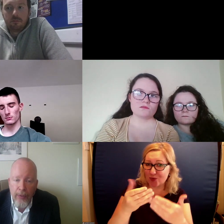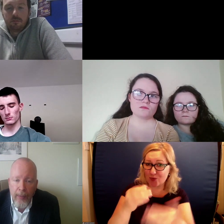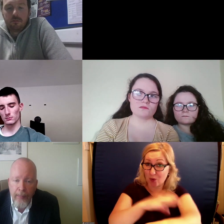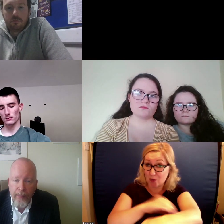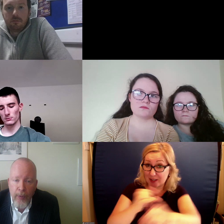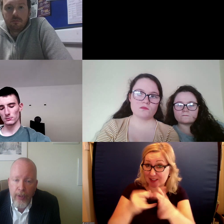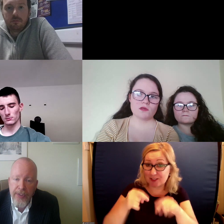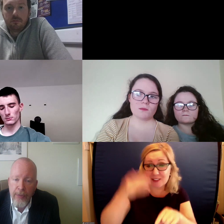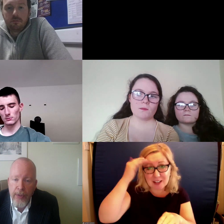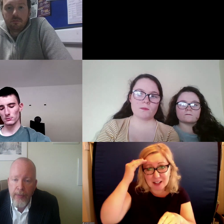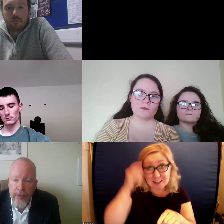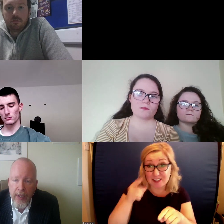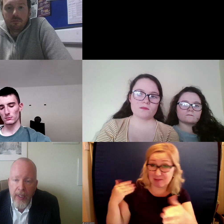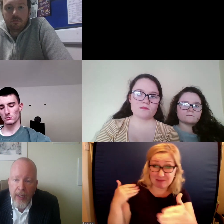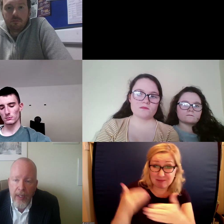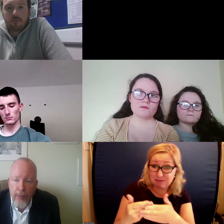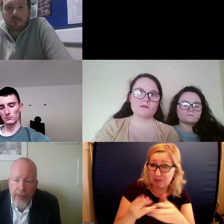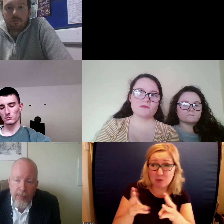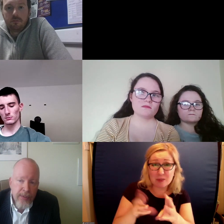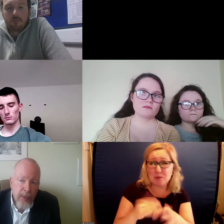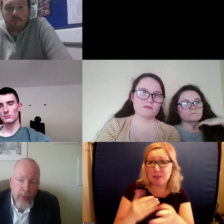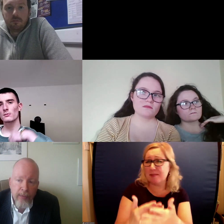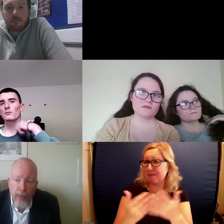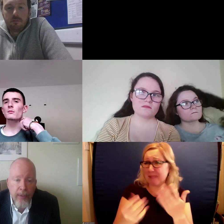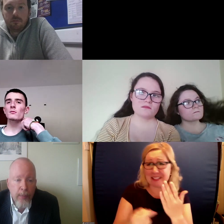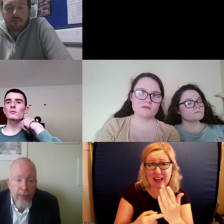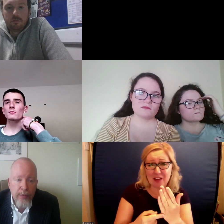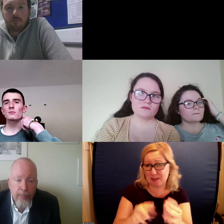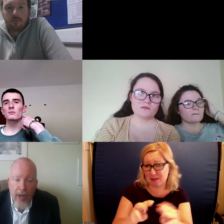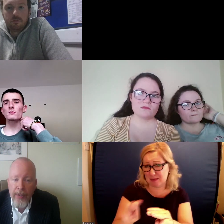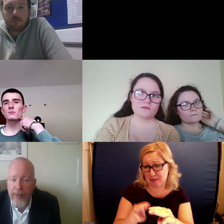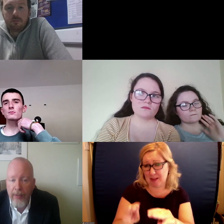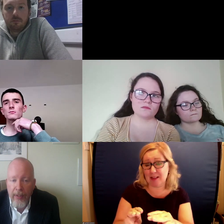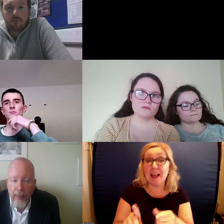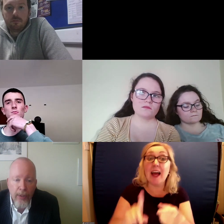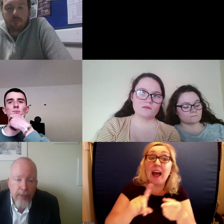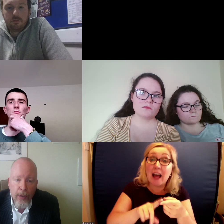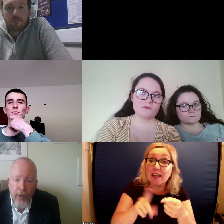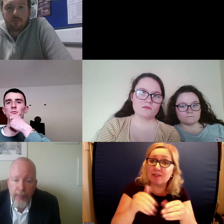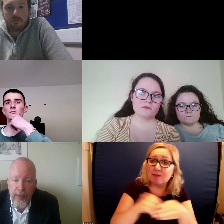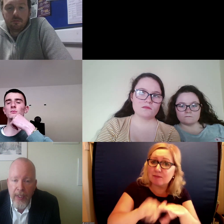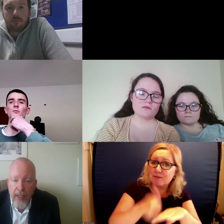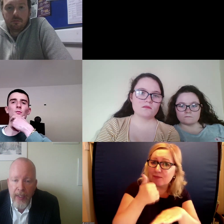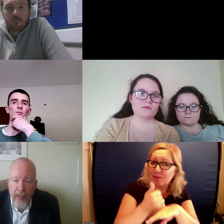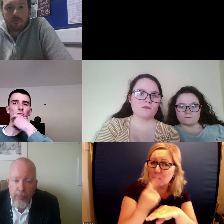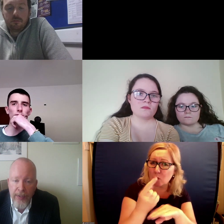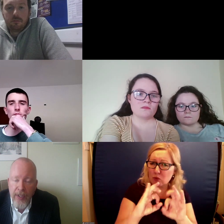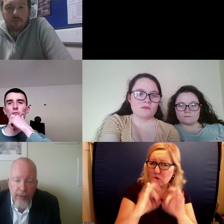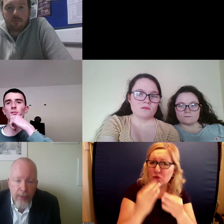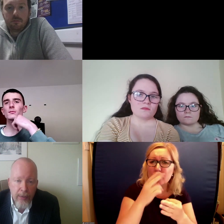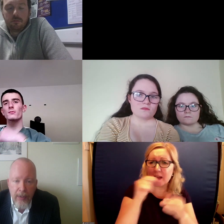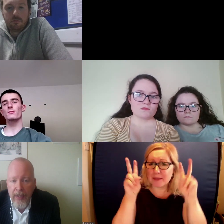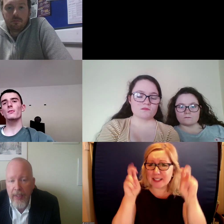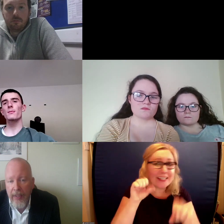amazing program called Sound Surfers, which has risen to be one of Foróige's most prominent and emerging programs that brings